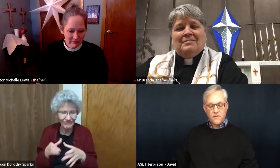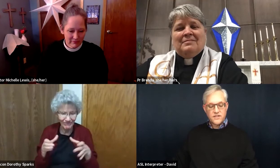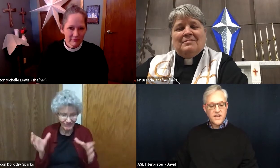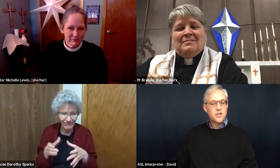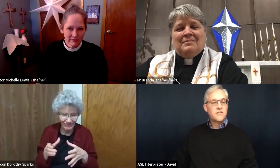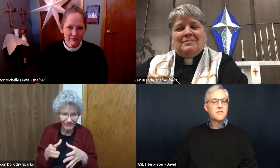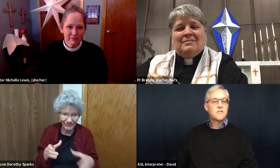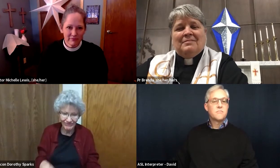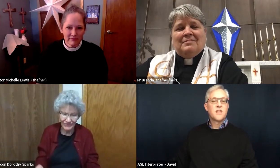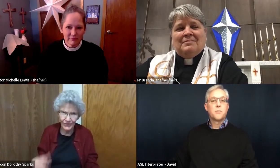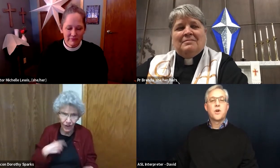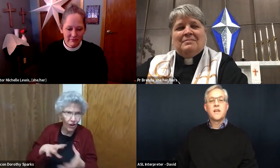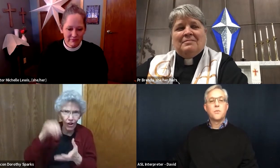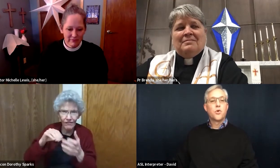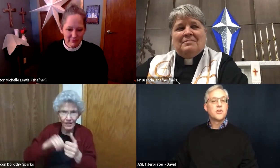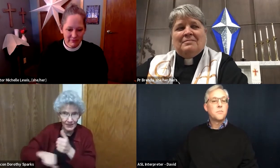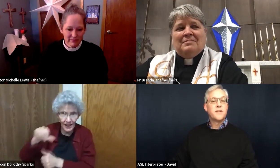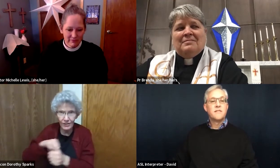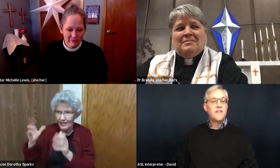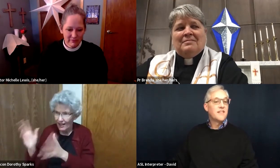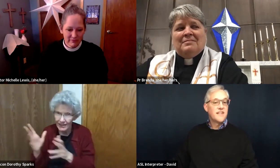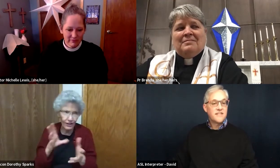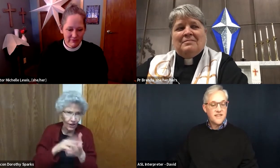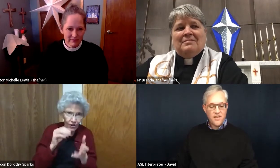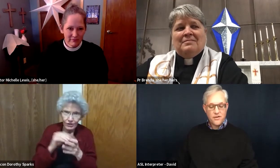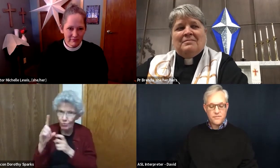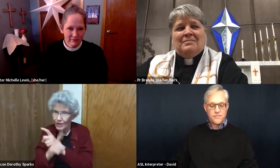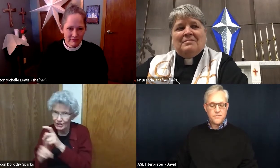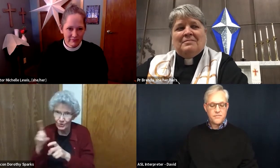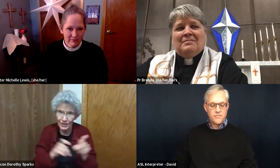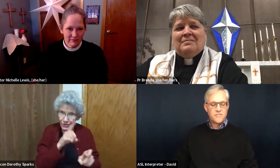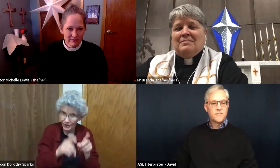having conversations, celebrating worship and even Lent together.